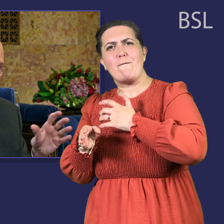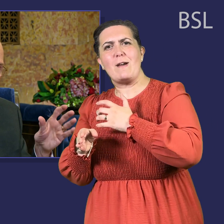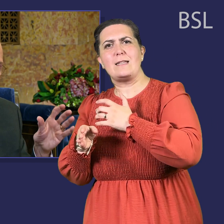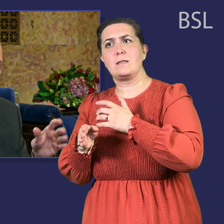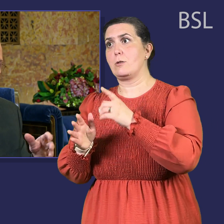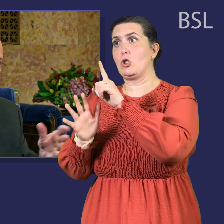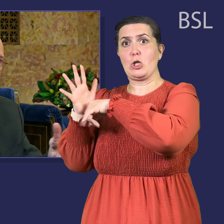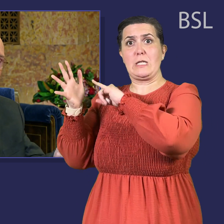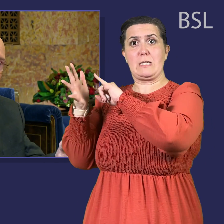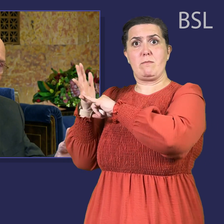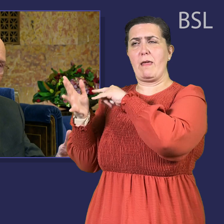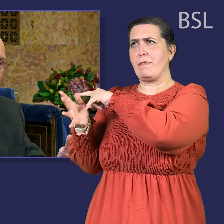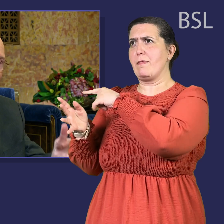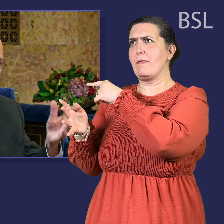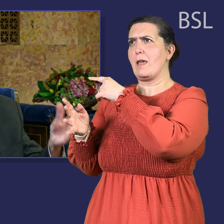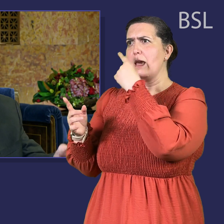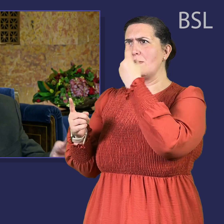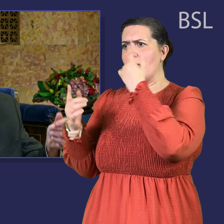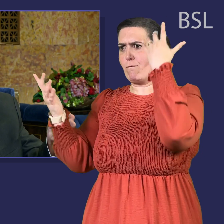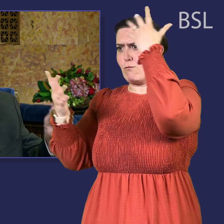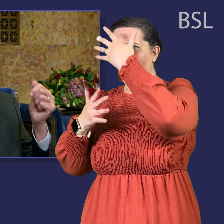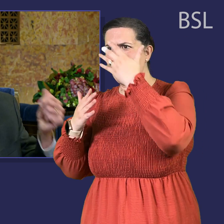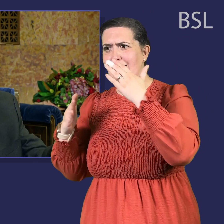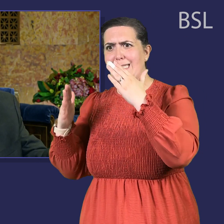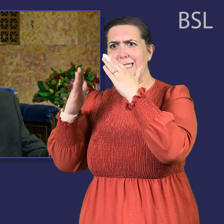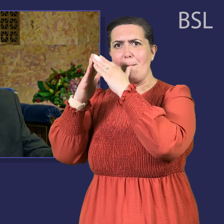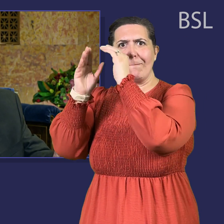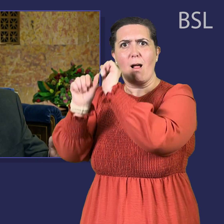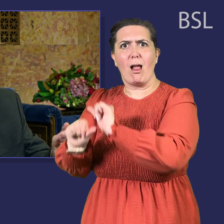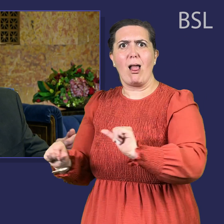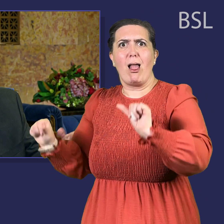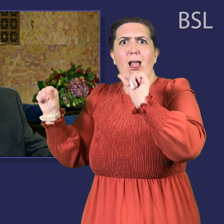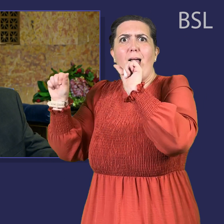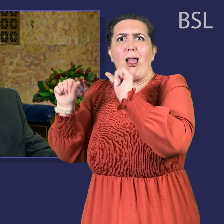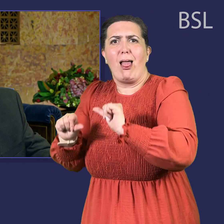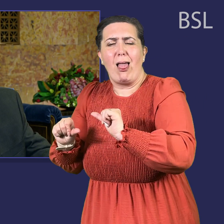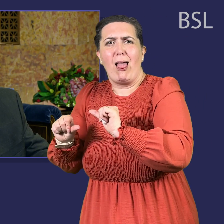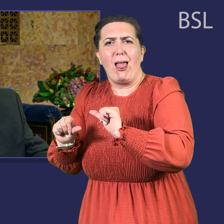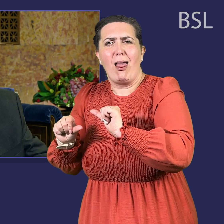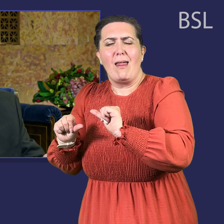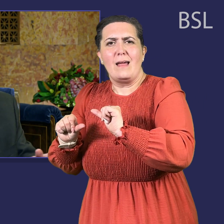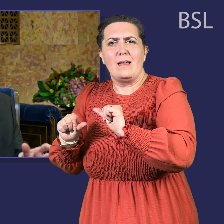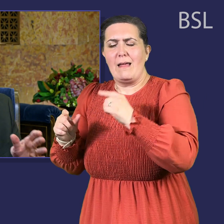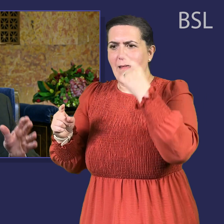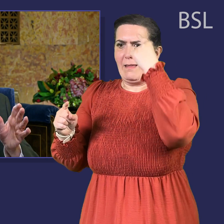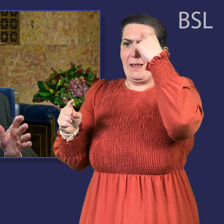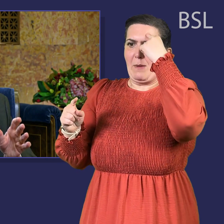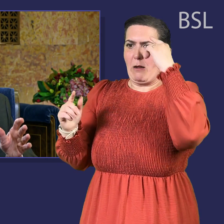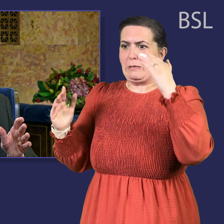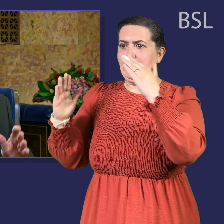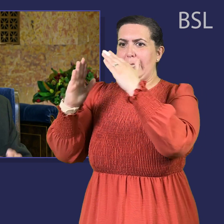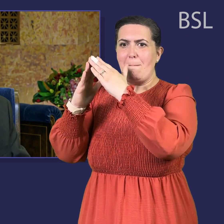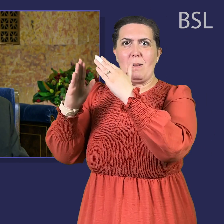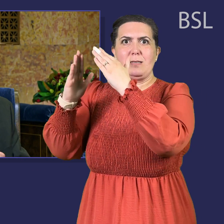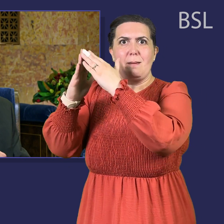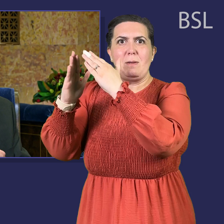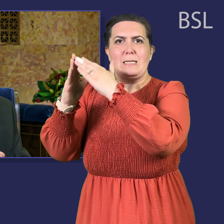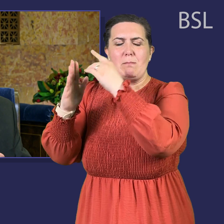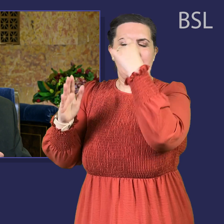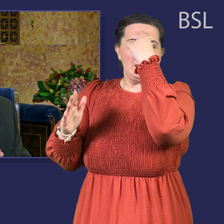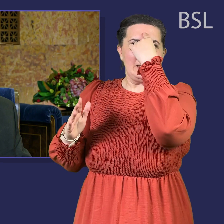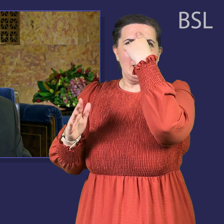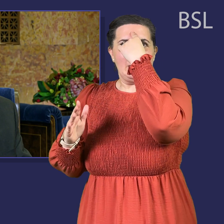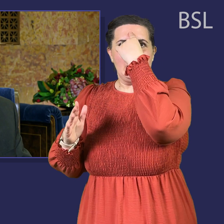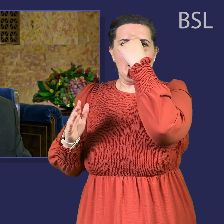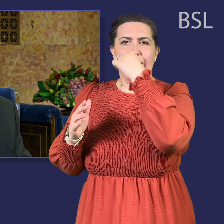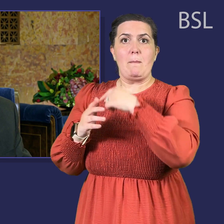prophet, the prophet Joseph was worried about the finishing of the temple right at the end. They've always cared about, but the